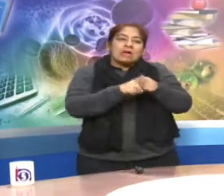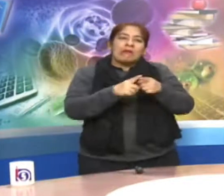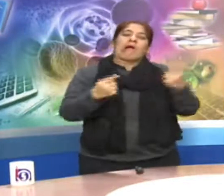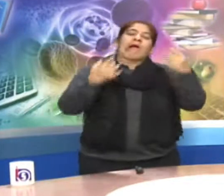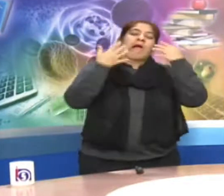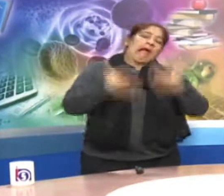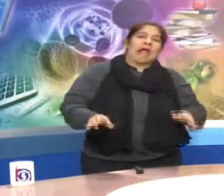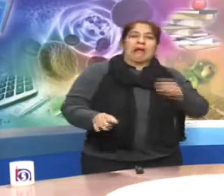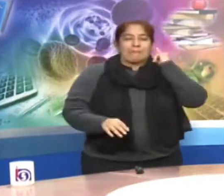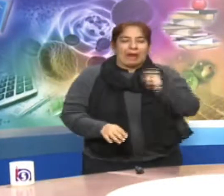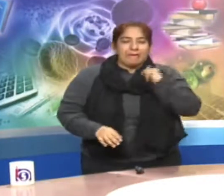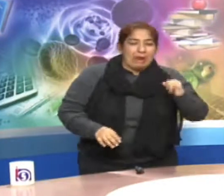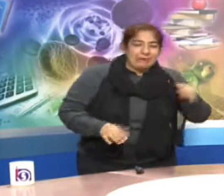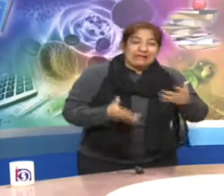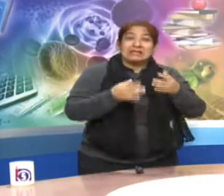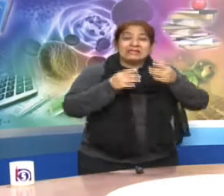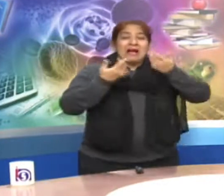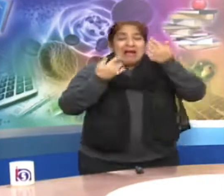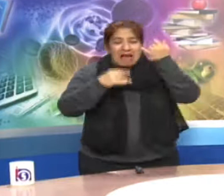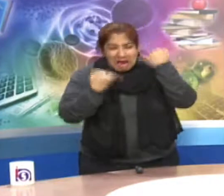and selling it further for money.